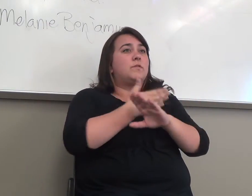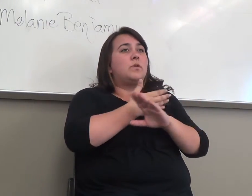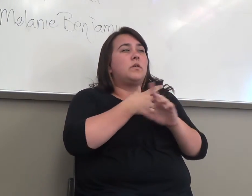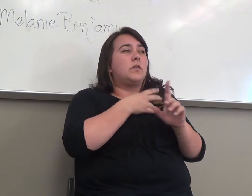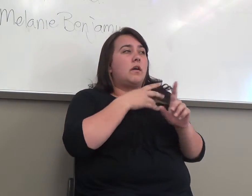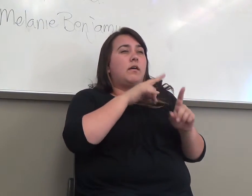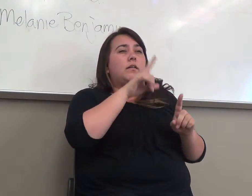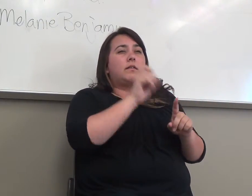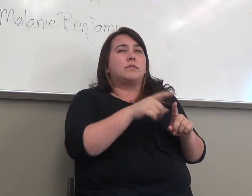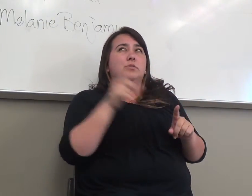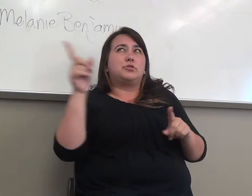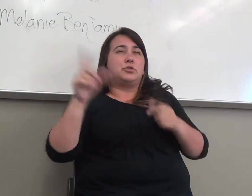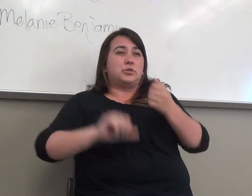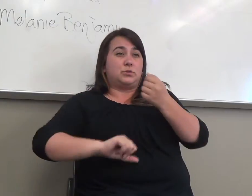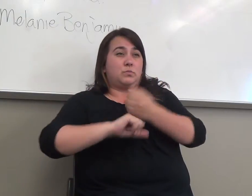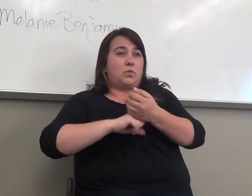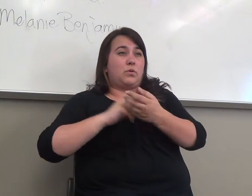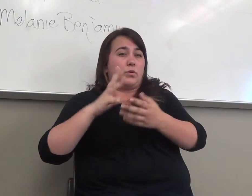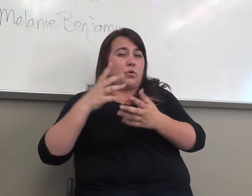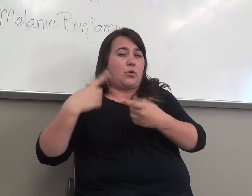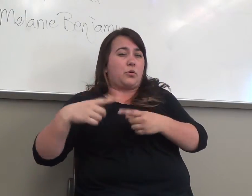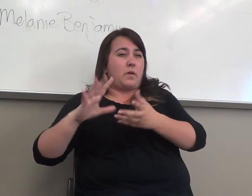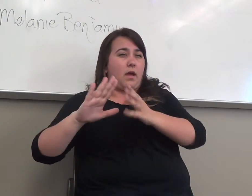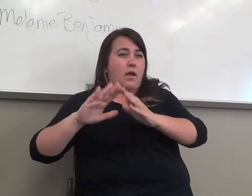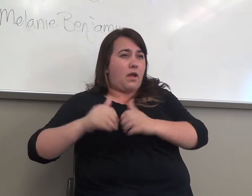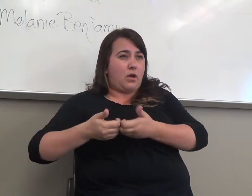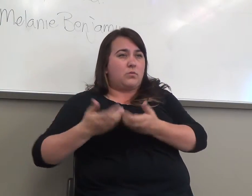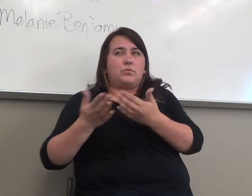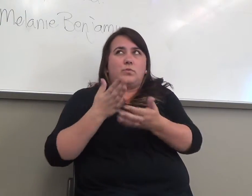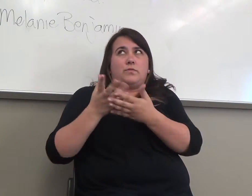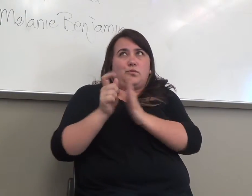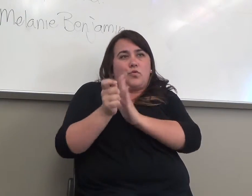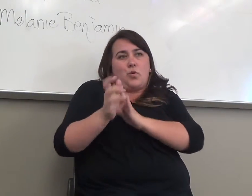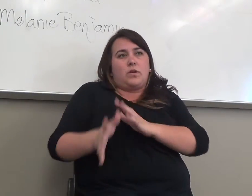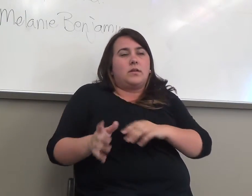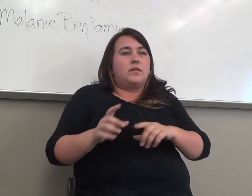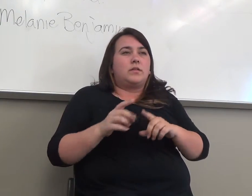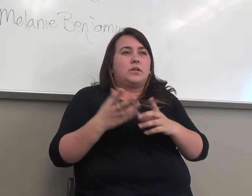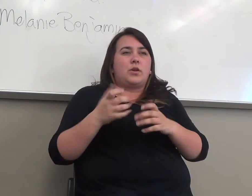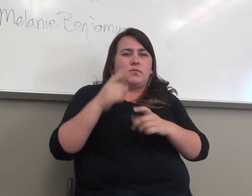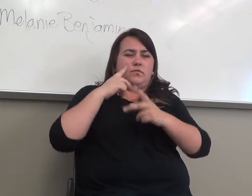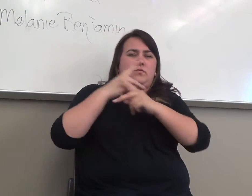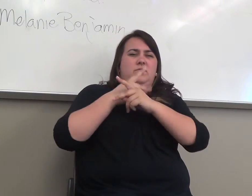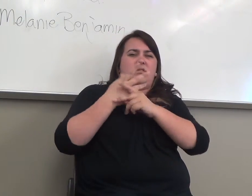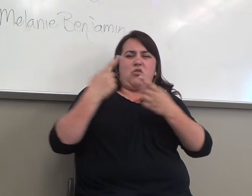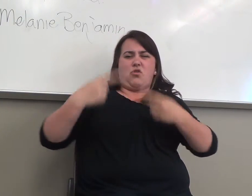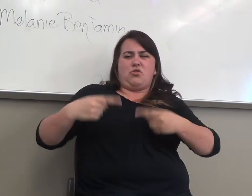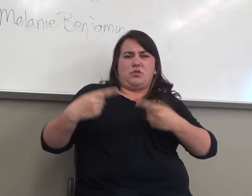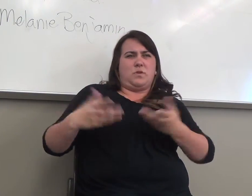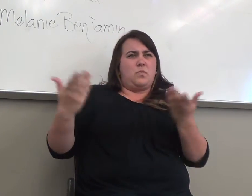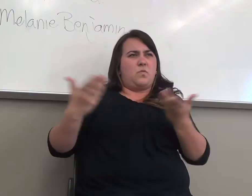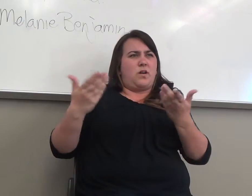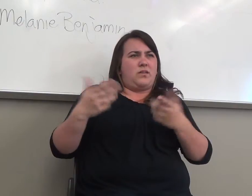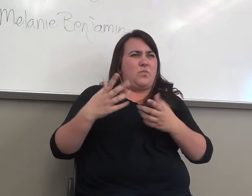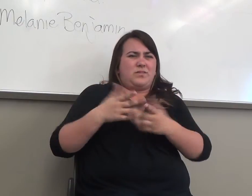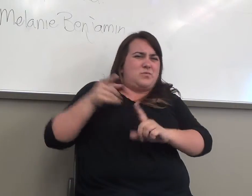does she support her argument, or whoever wrote this, what is the argument? What is the point of this story?